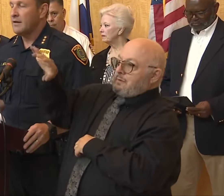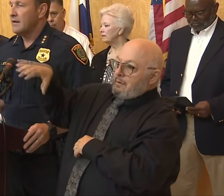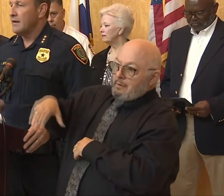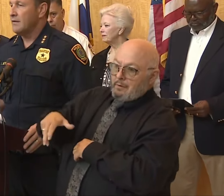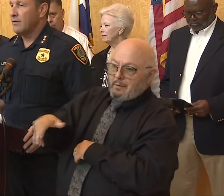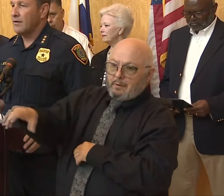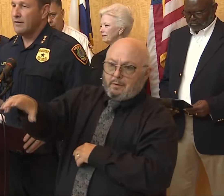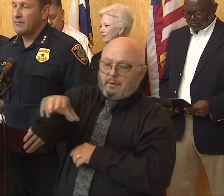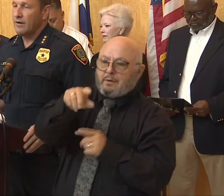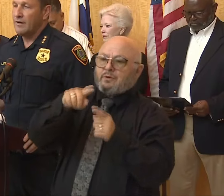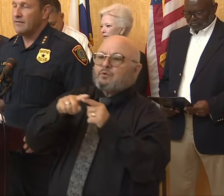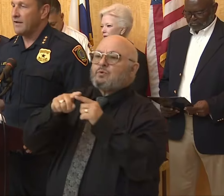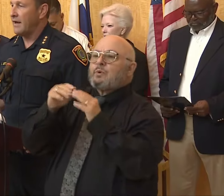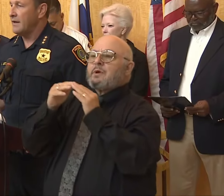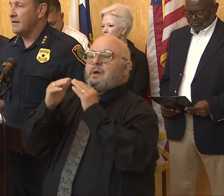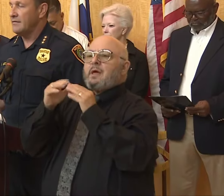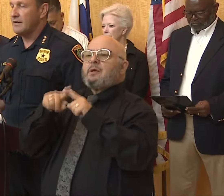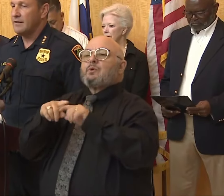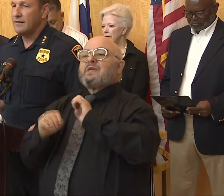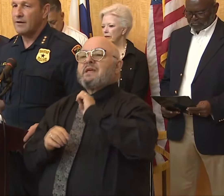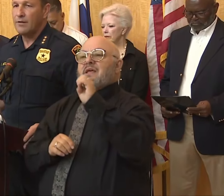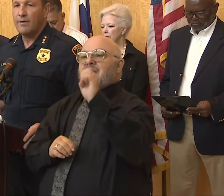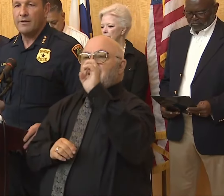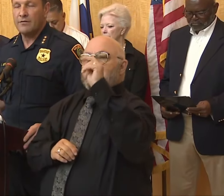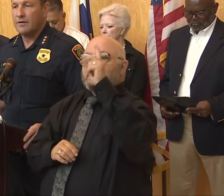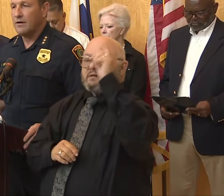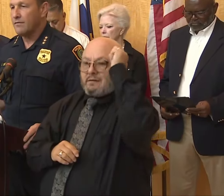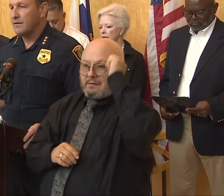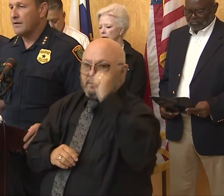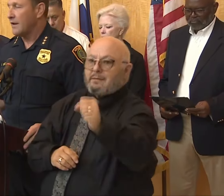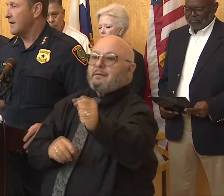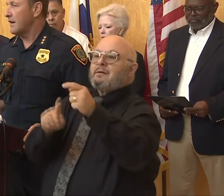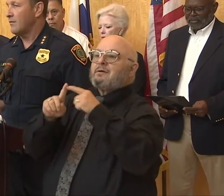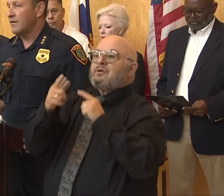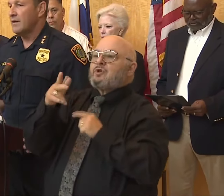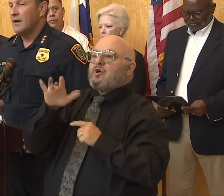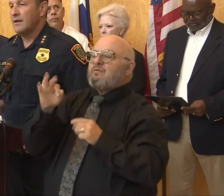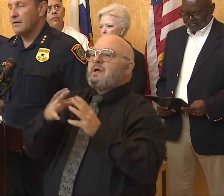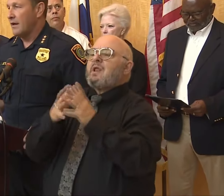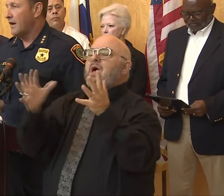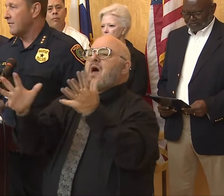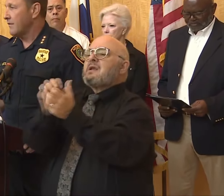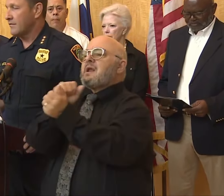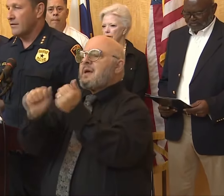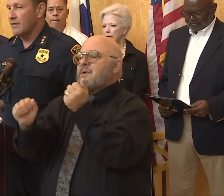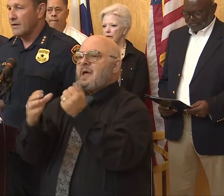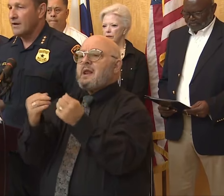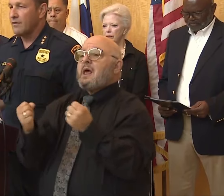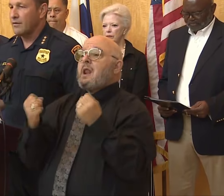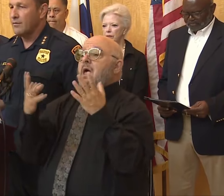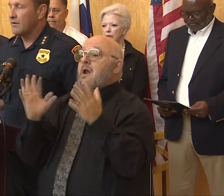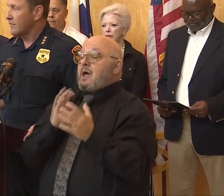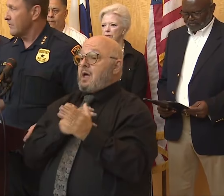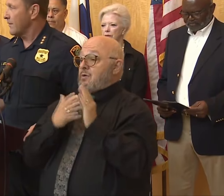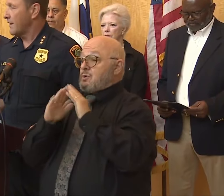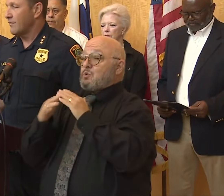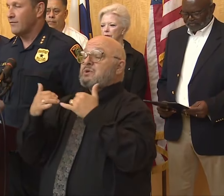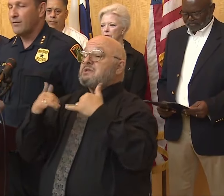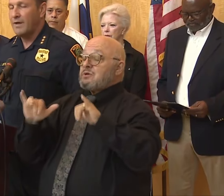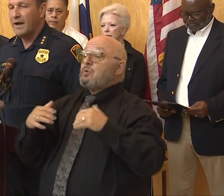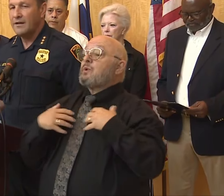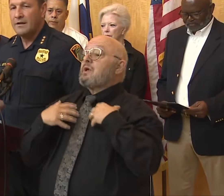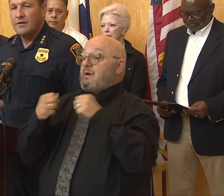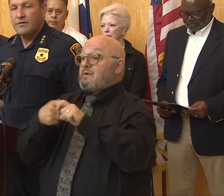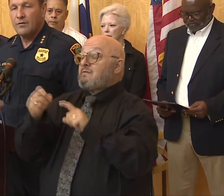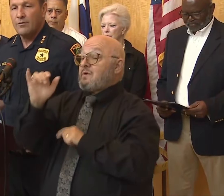downtown into our east side, east end, and then all the way out into the Gulf, and done a lot of damage. And a lot of us are, a lot of our community is still recovering